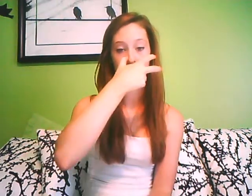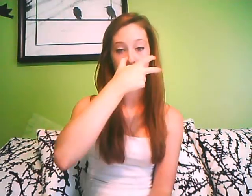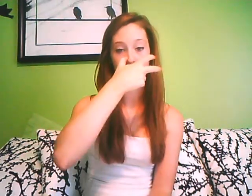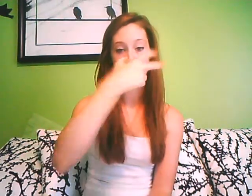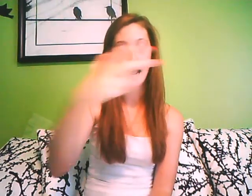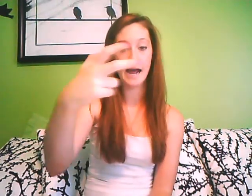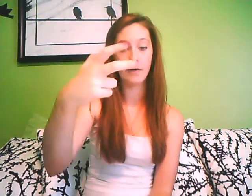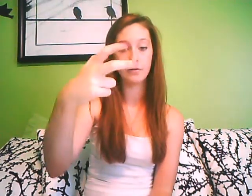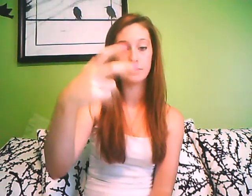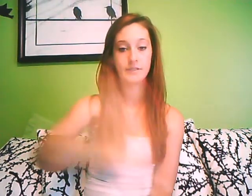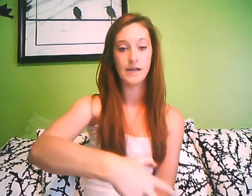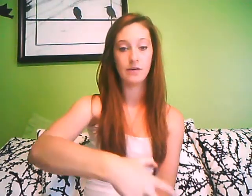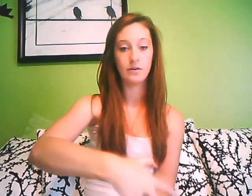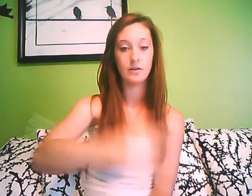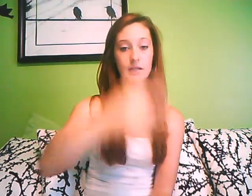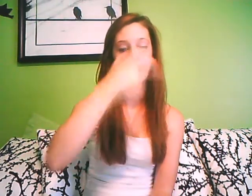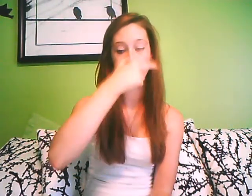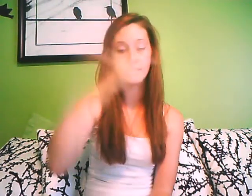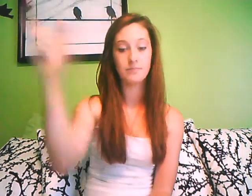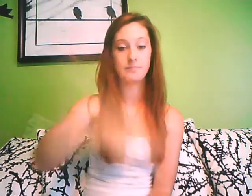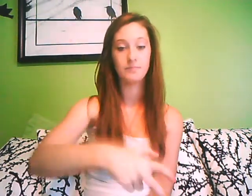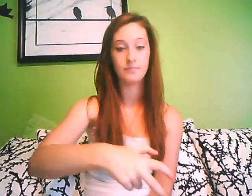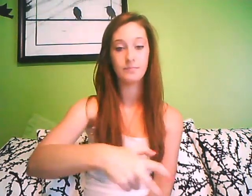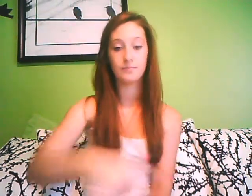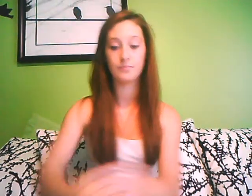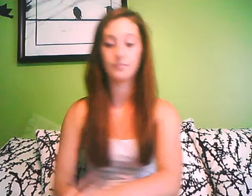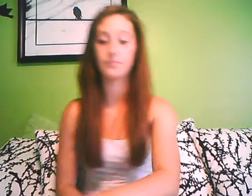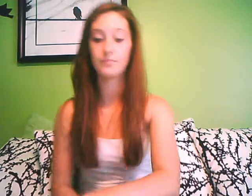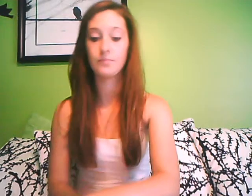nose, out, down. Lousy.